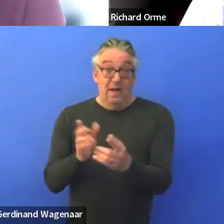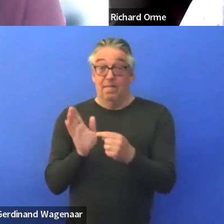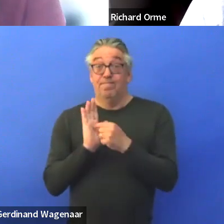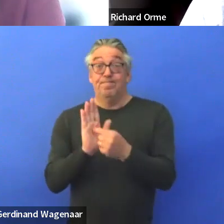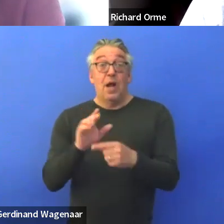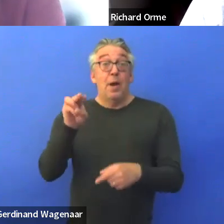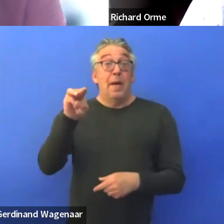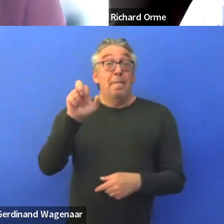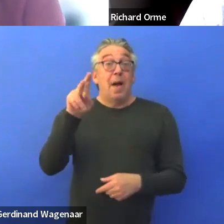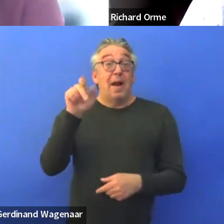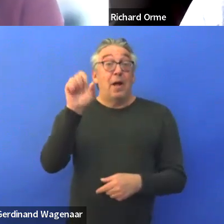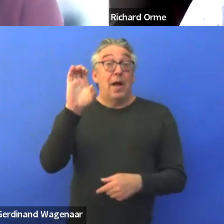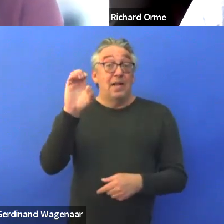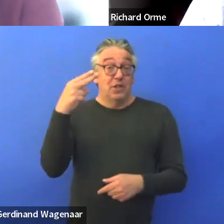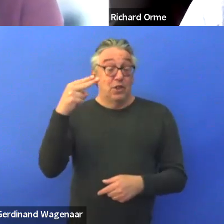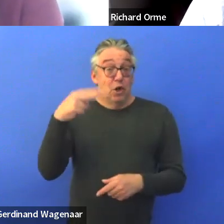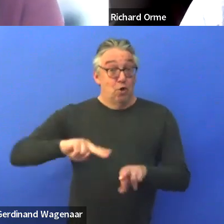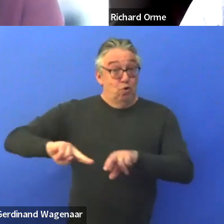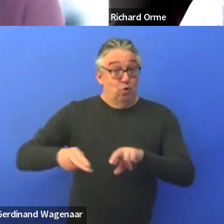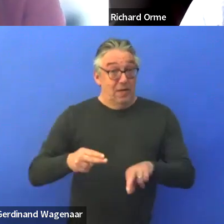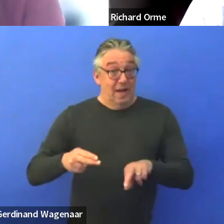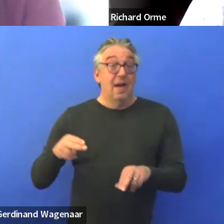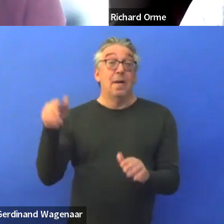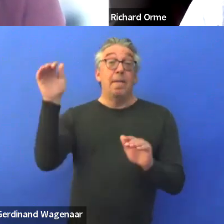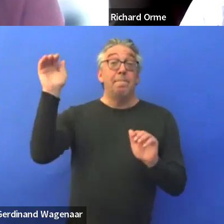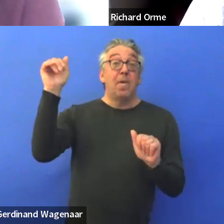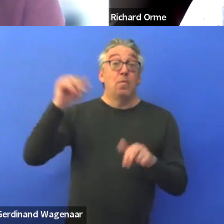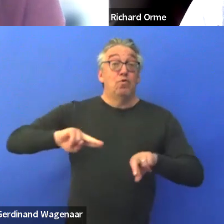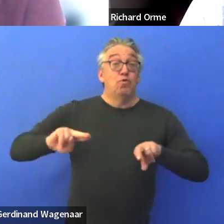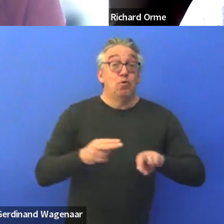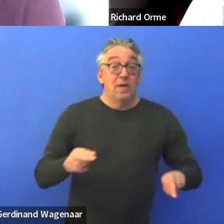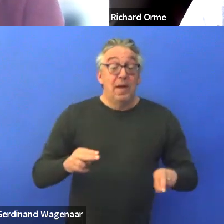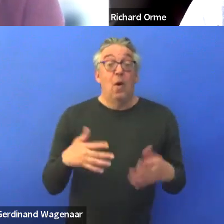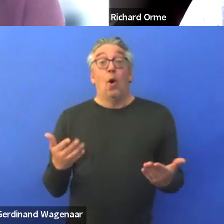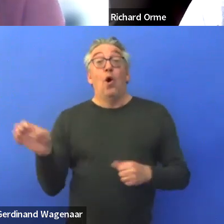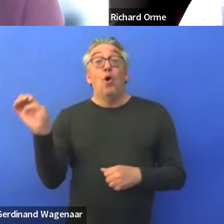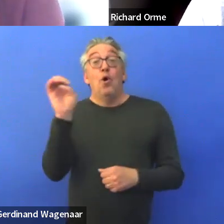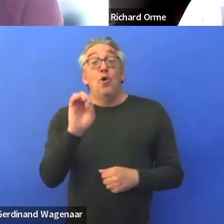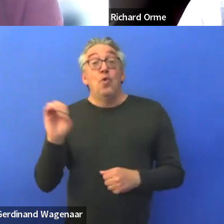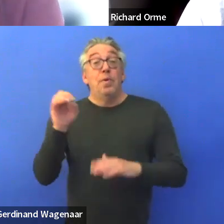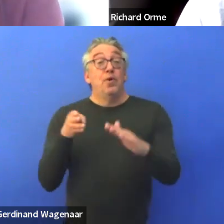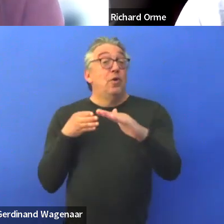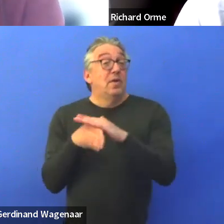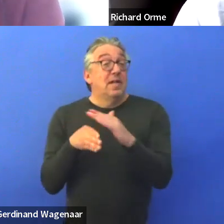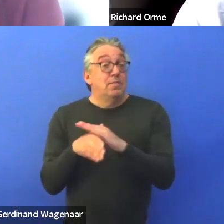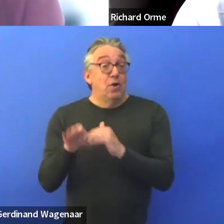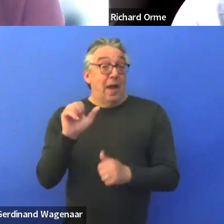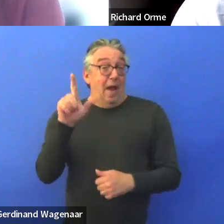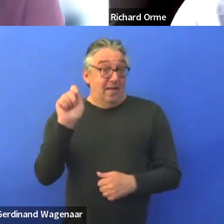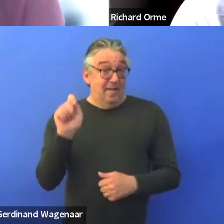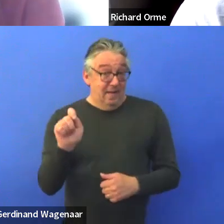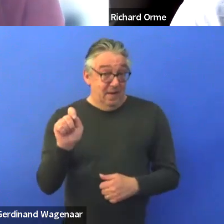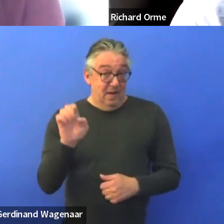Treaty or the European Accessibility Act. We can talk about this if you want during the Q&A part of the webinar, but